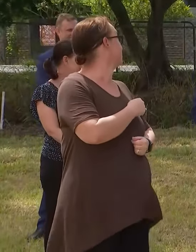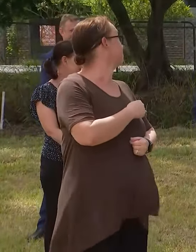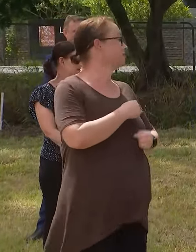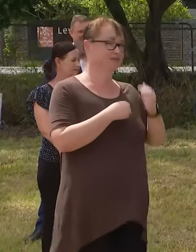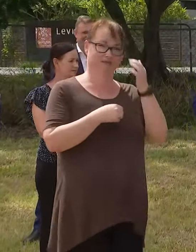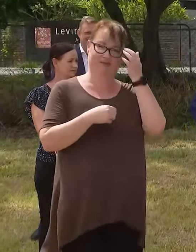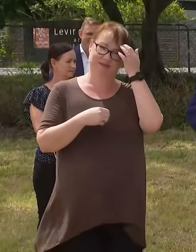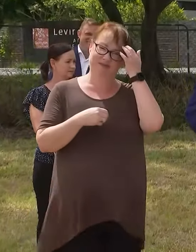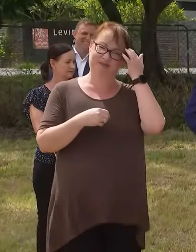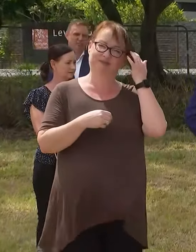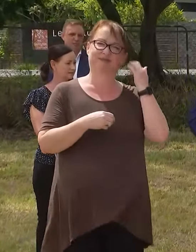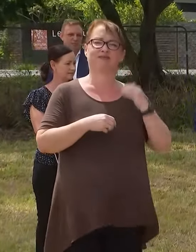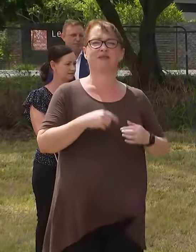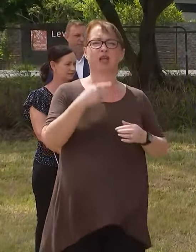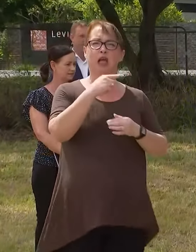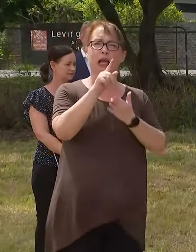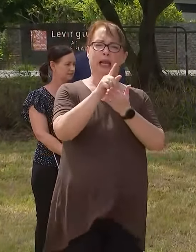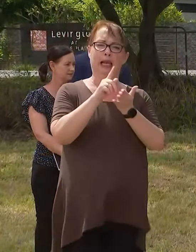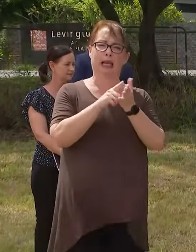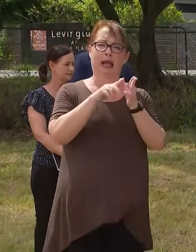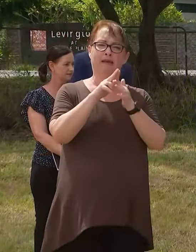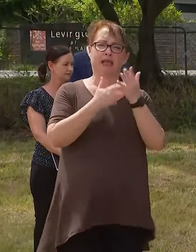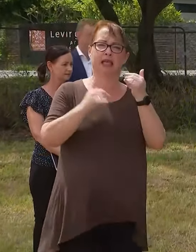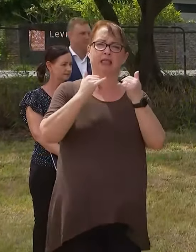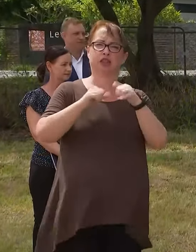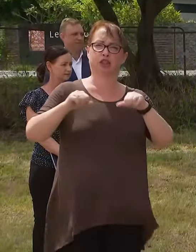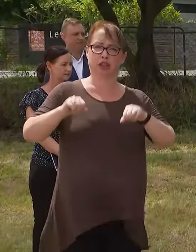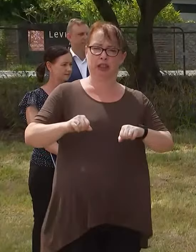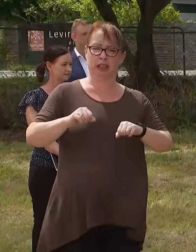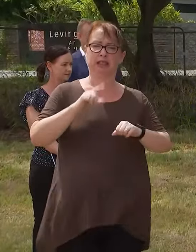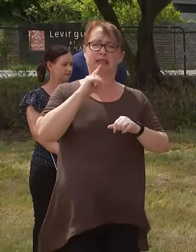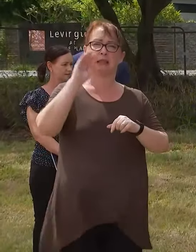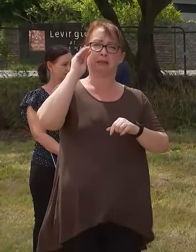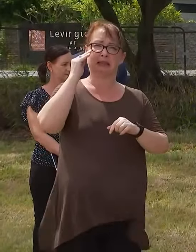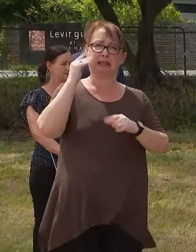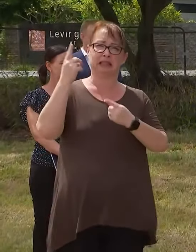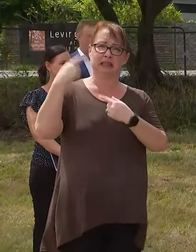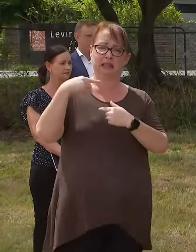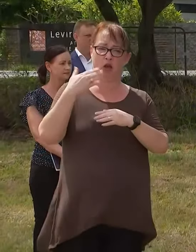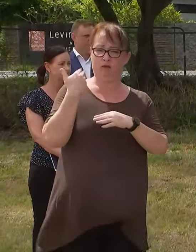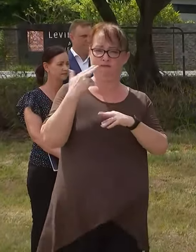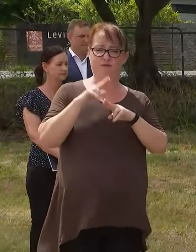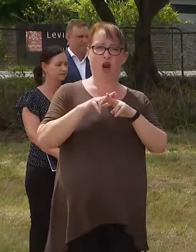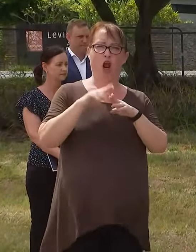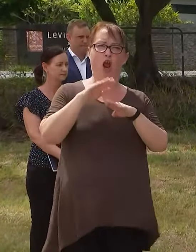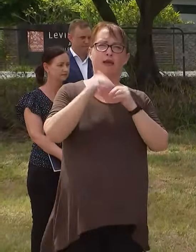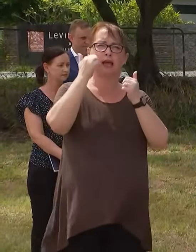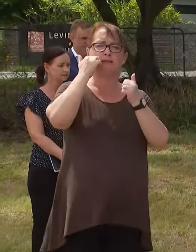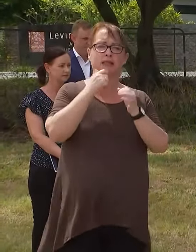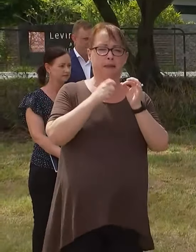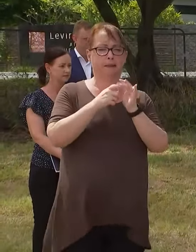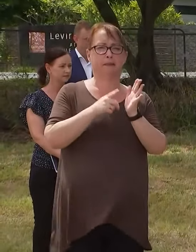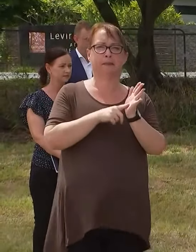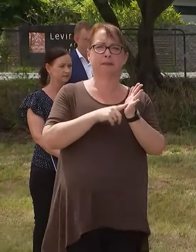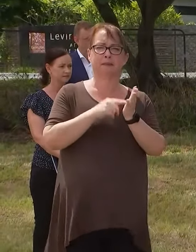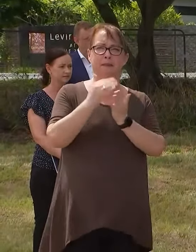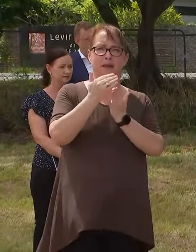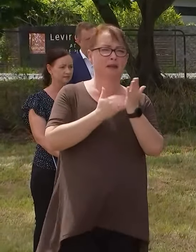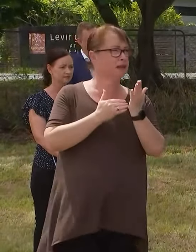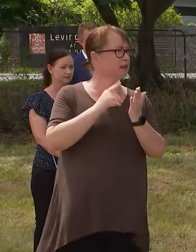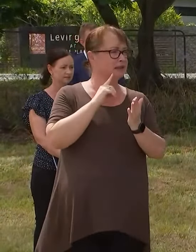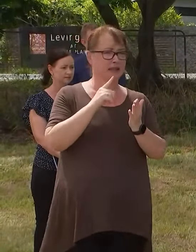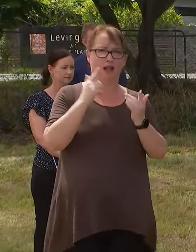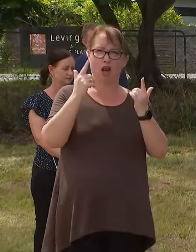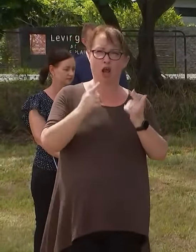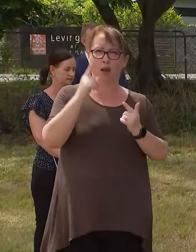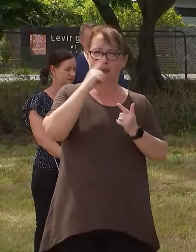Yes. So the committee reported back on Friday about the evidence bill. Yes. Can you just explain, given so many submitters were supportive